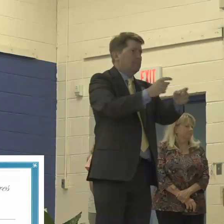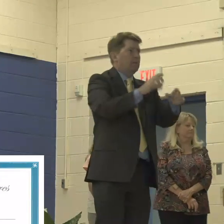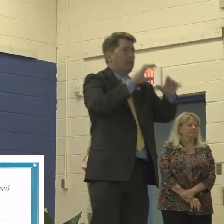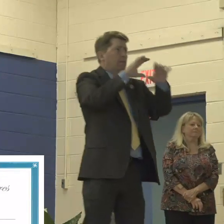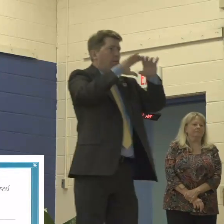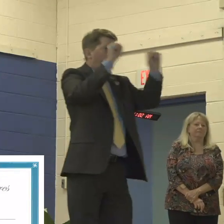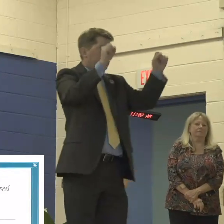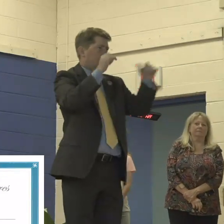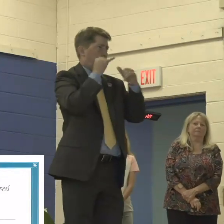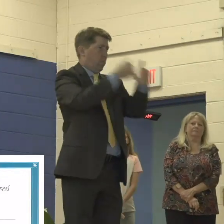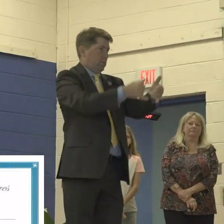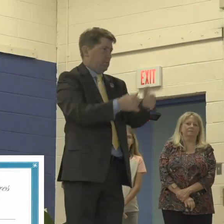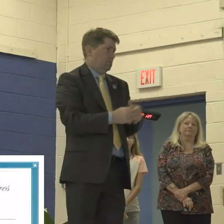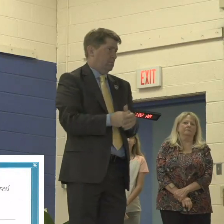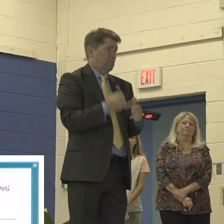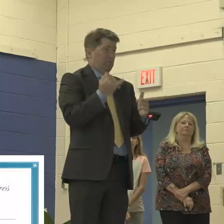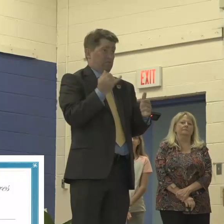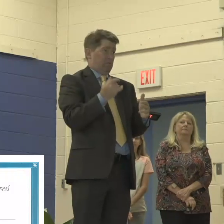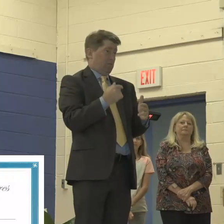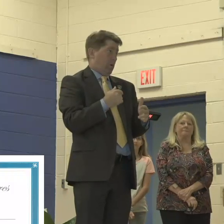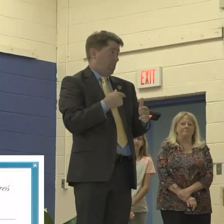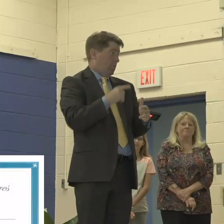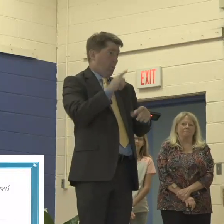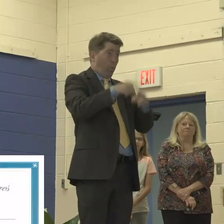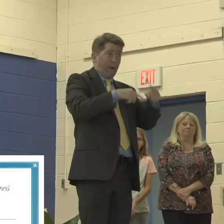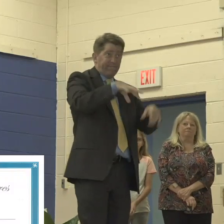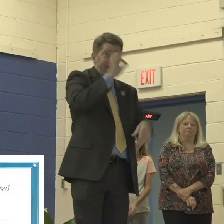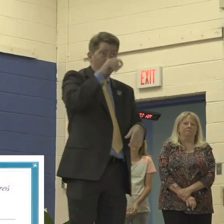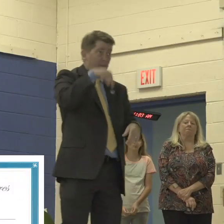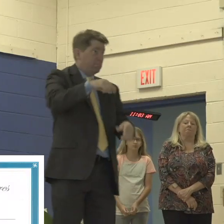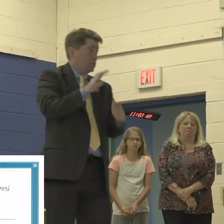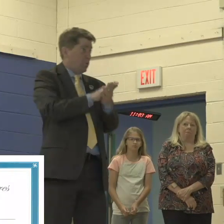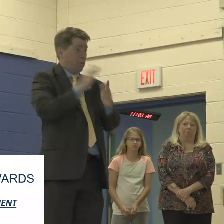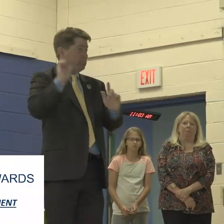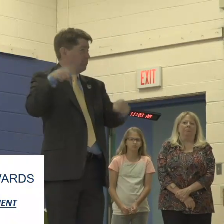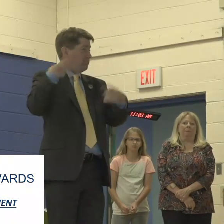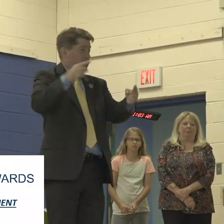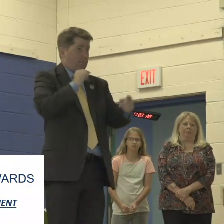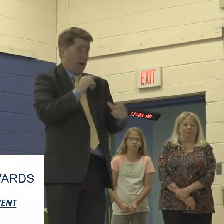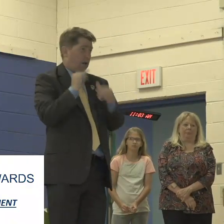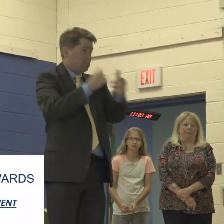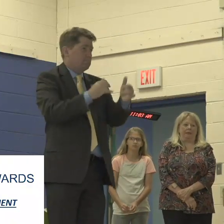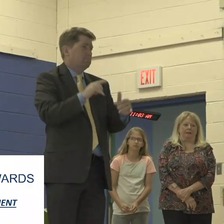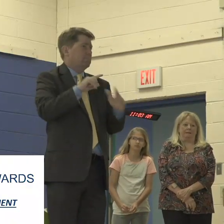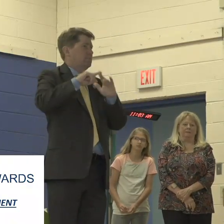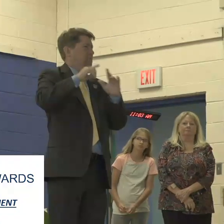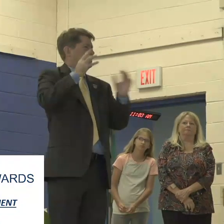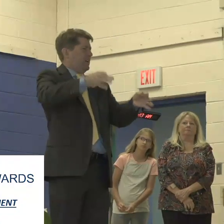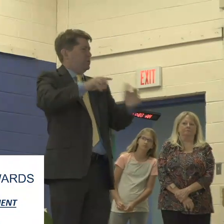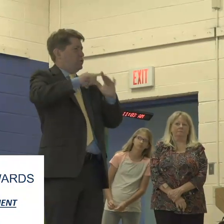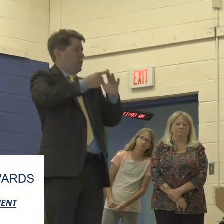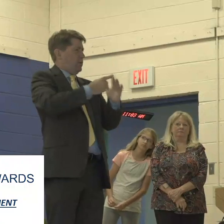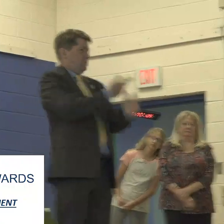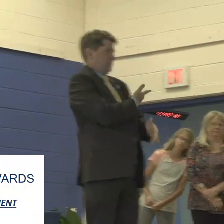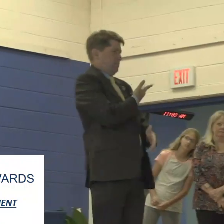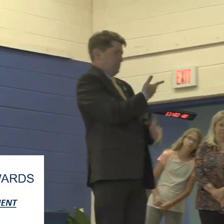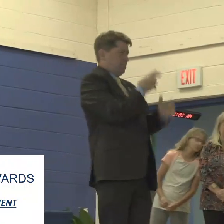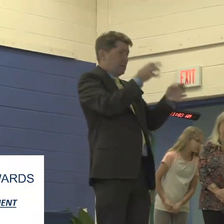we present the Presidential Award. When I found that this school did not have this